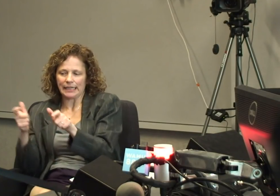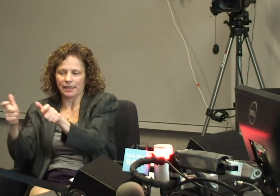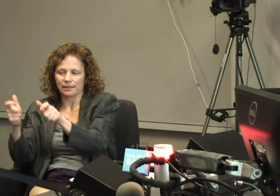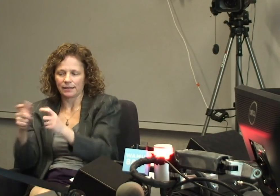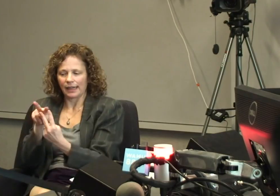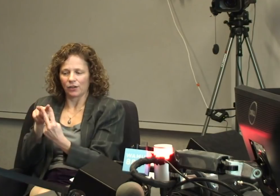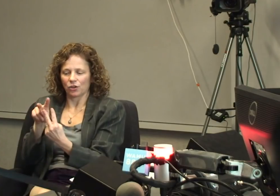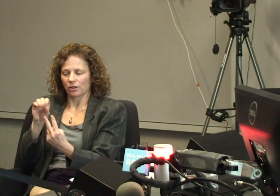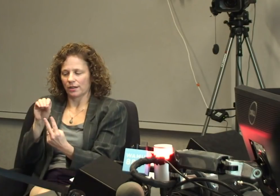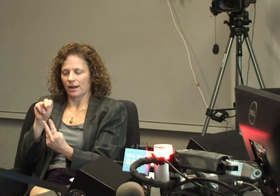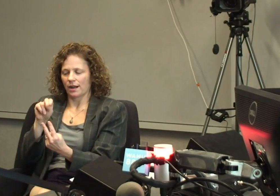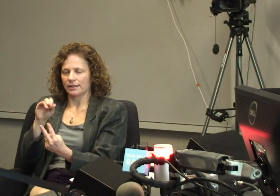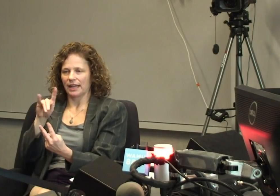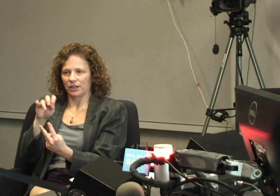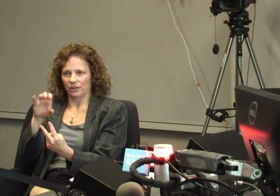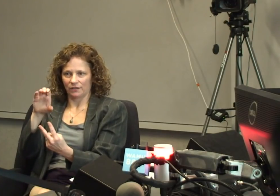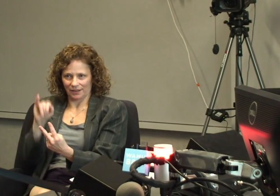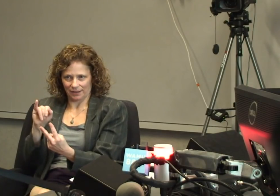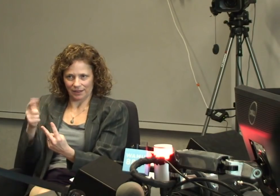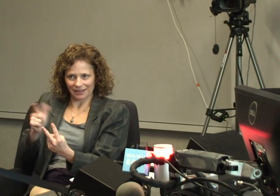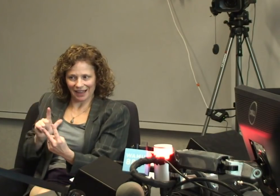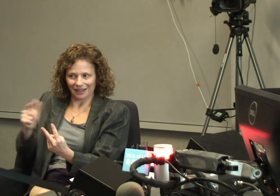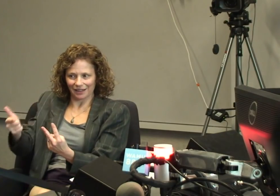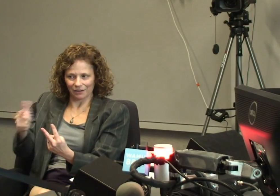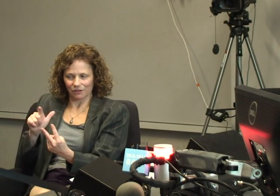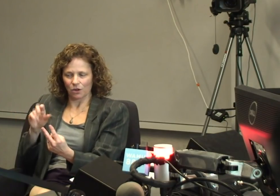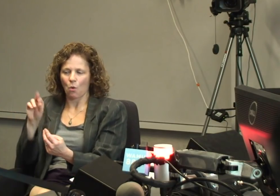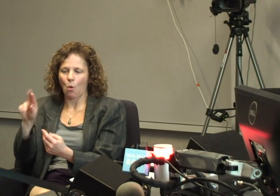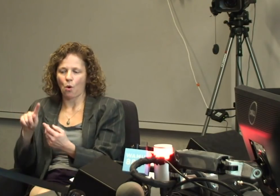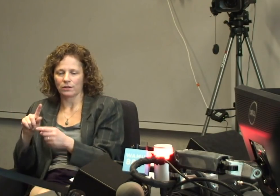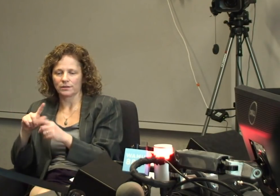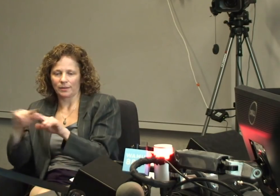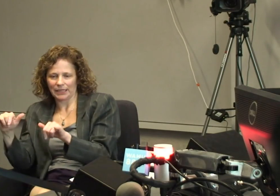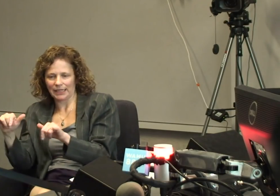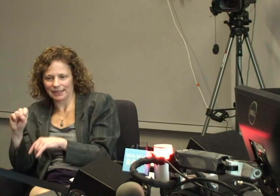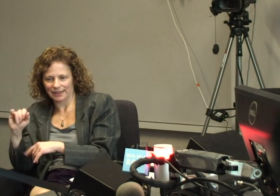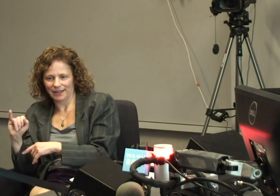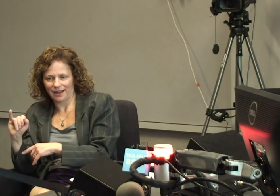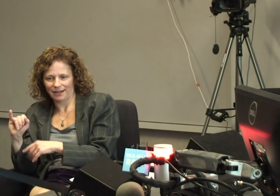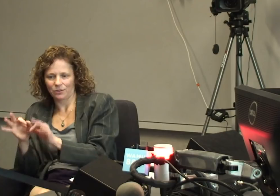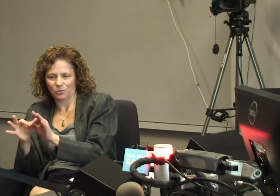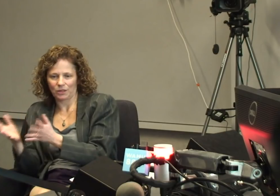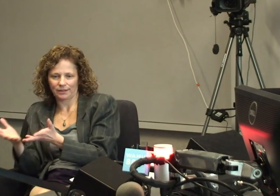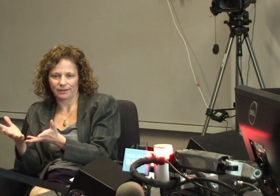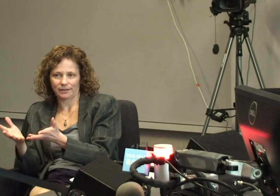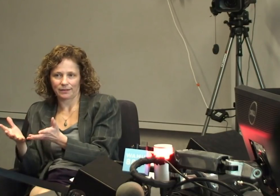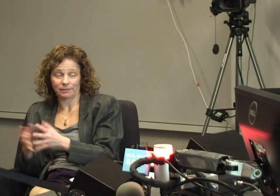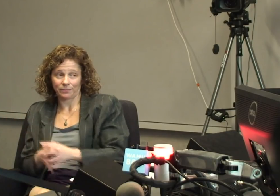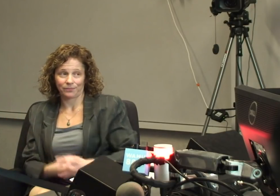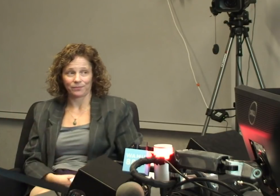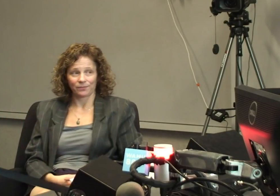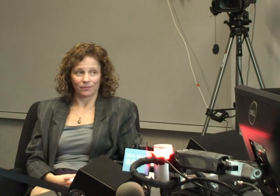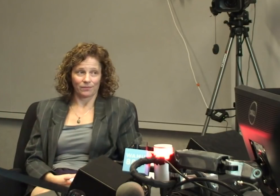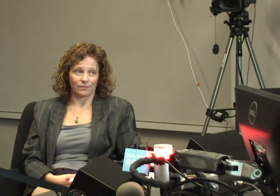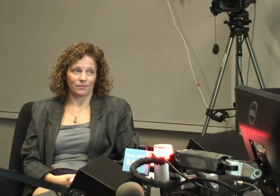languages. There's less time involved. It's actually can be done in a consecutive or simultaneous way. So that's the